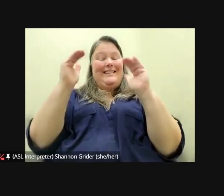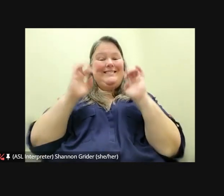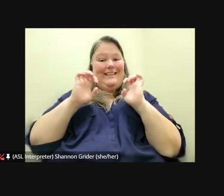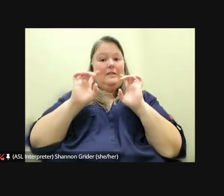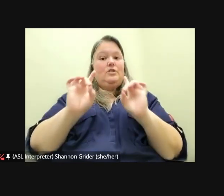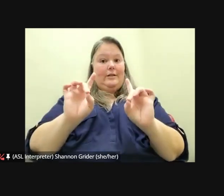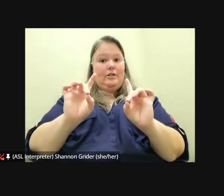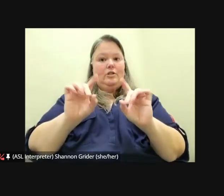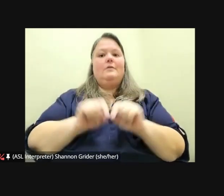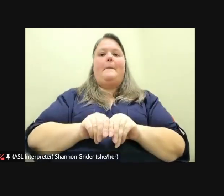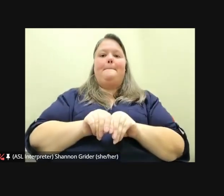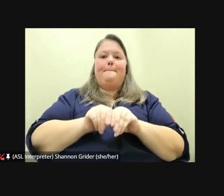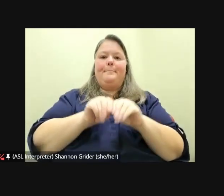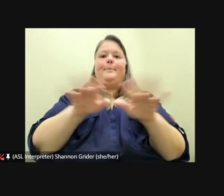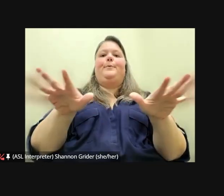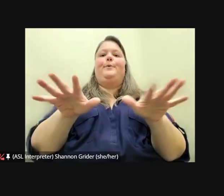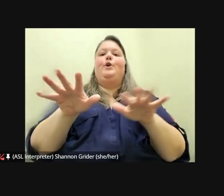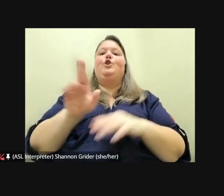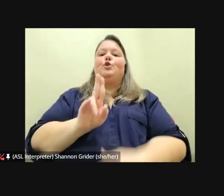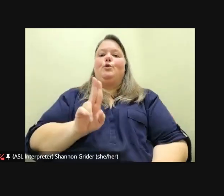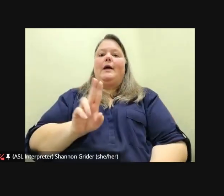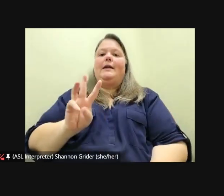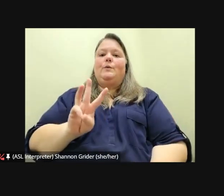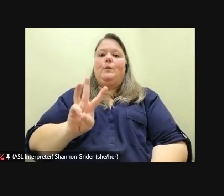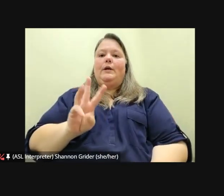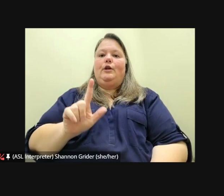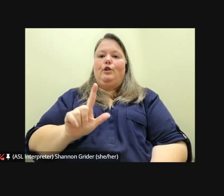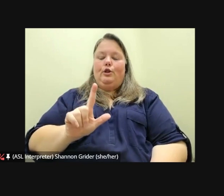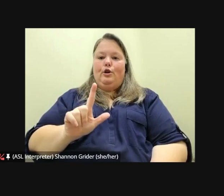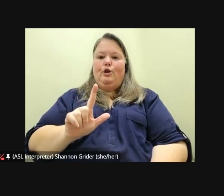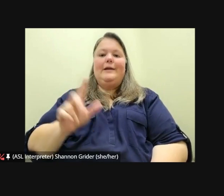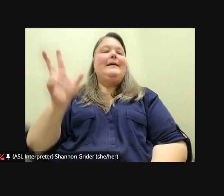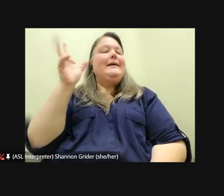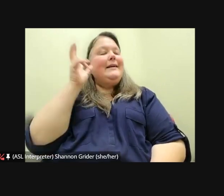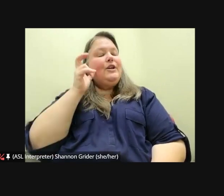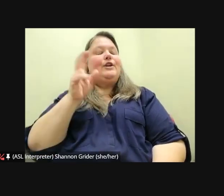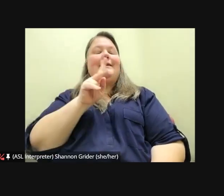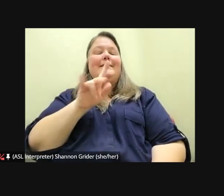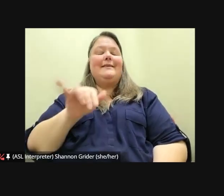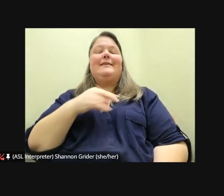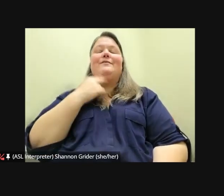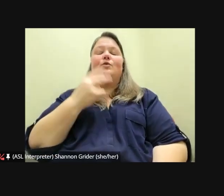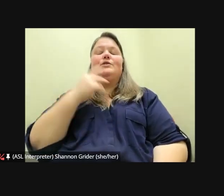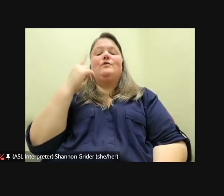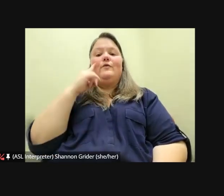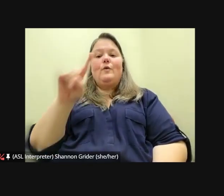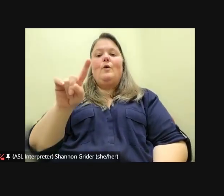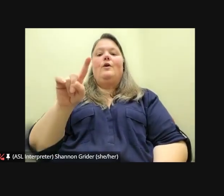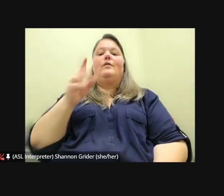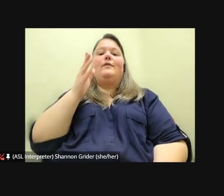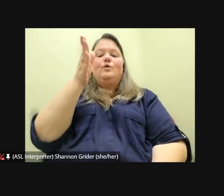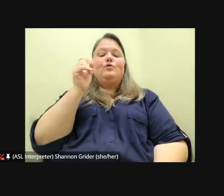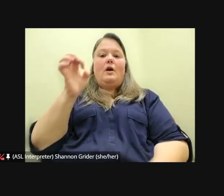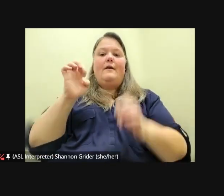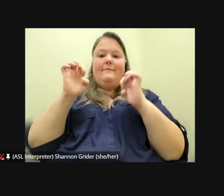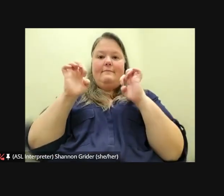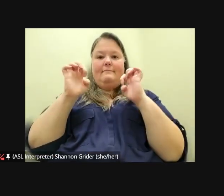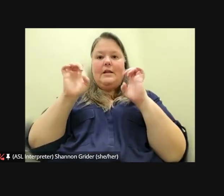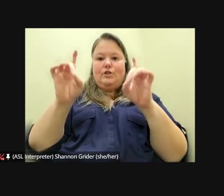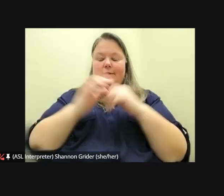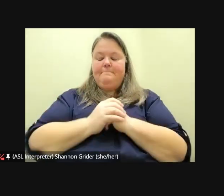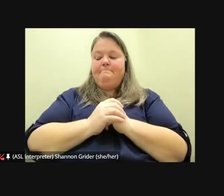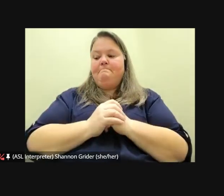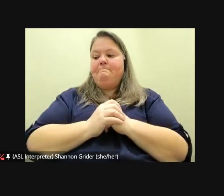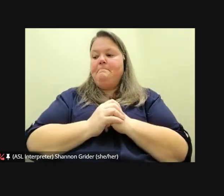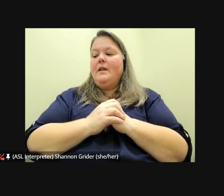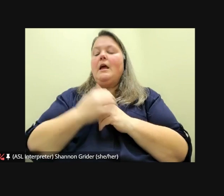United We Learn: Hearing Kentucky's Voices on the Future of Education report. And I believe that some of